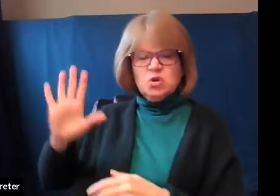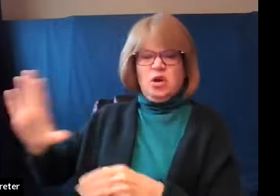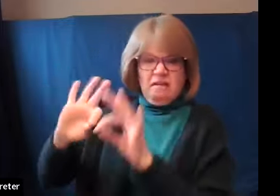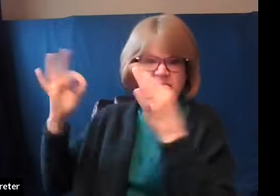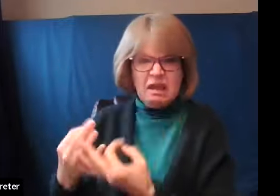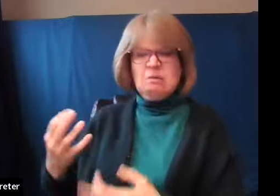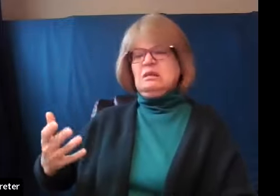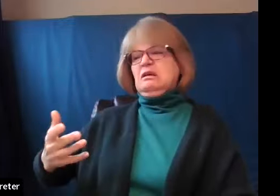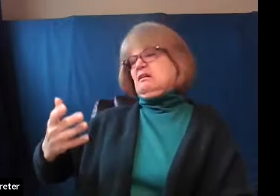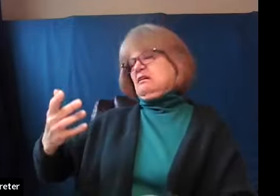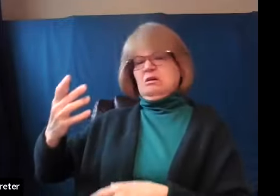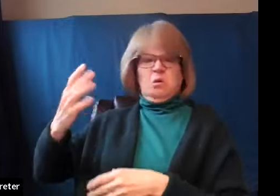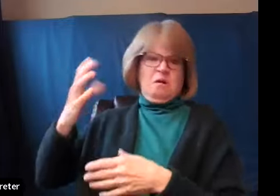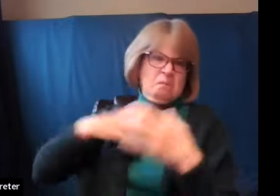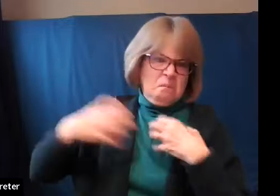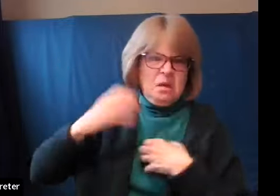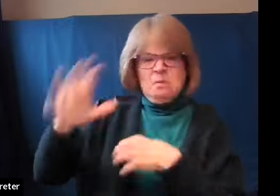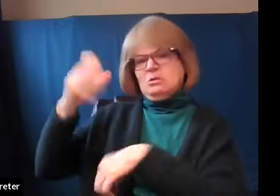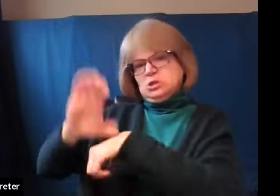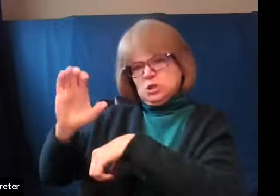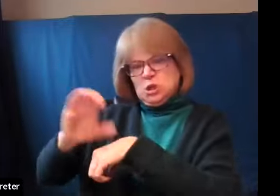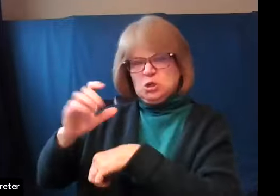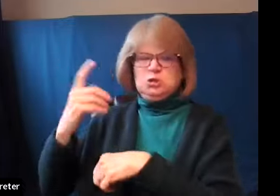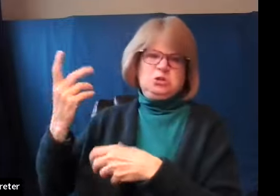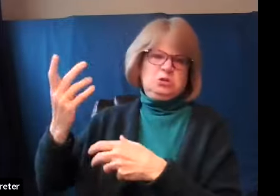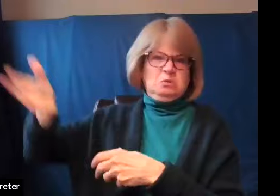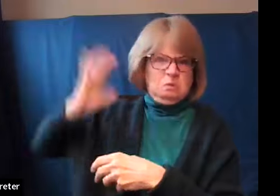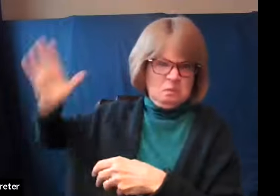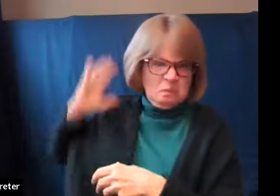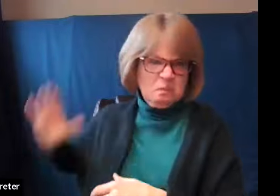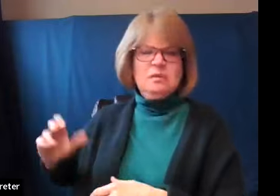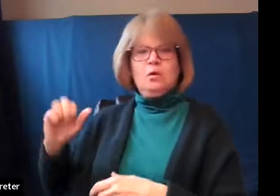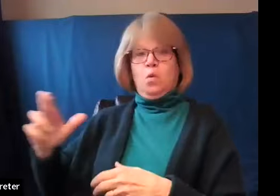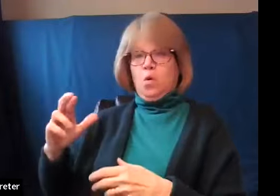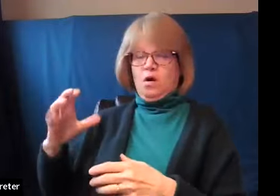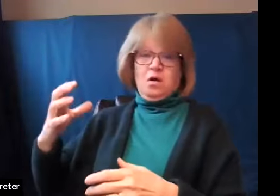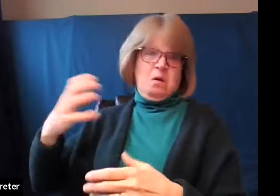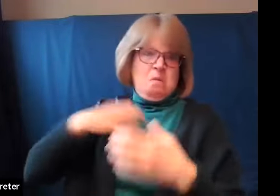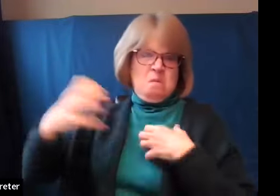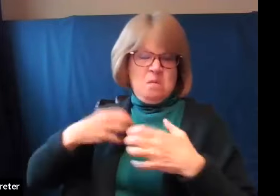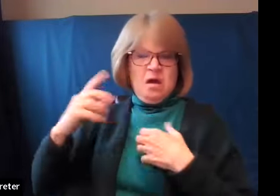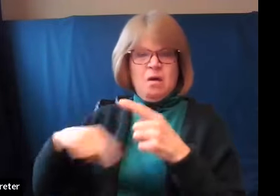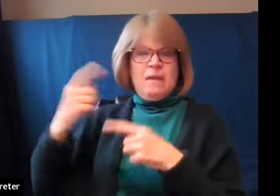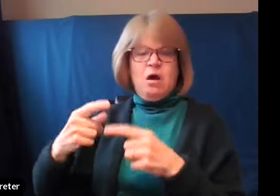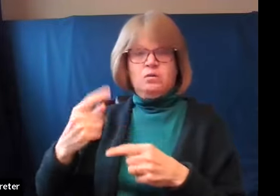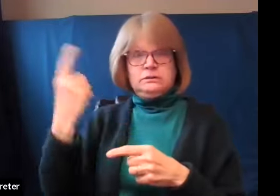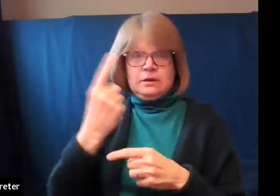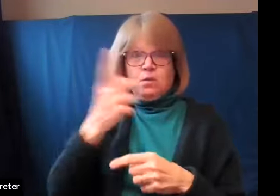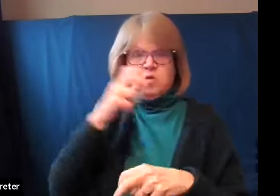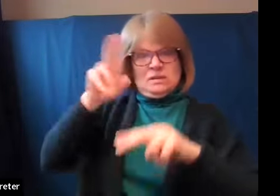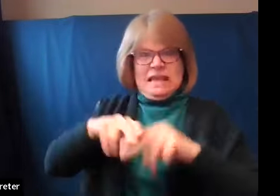or some nostalgic aspect of the church that is no longer, or a worship guest who provoked grave upset by sitting in their